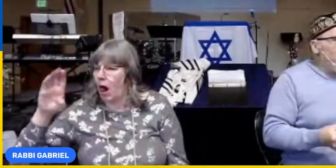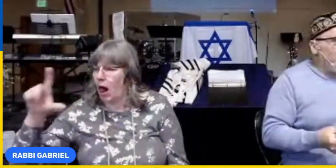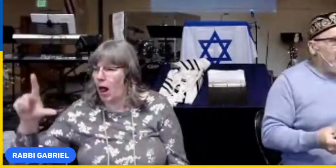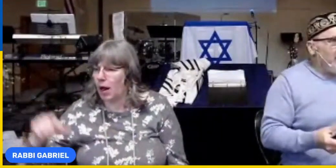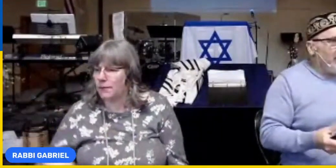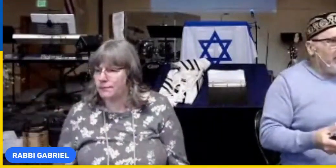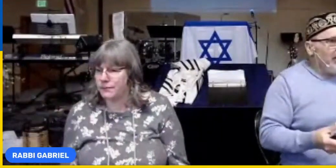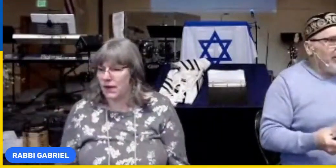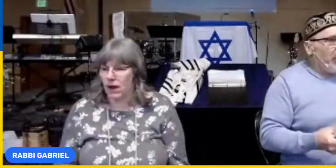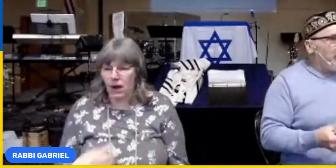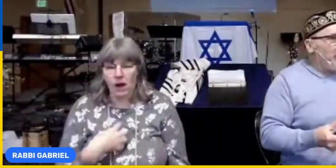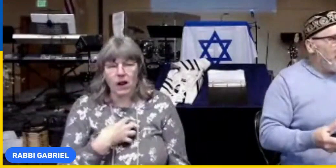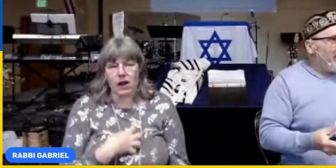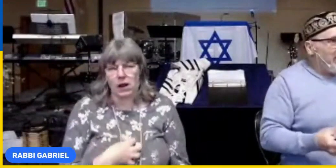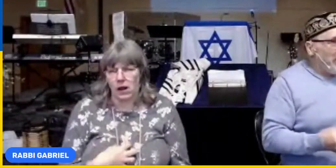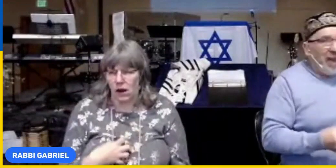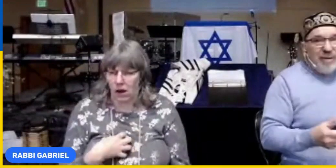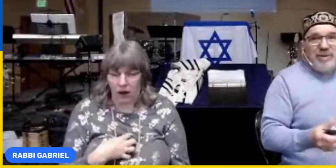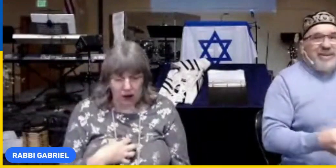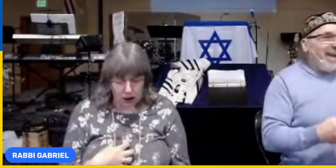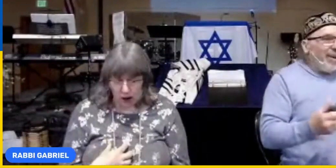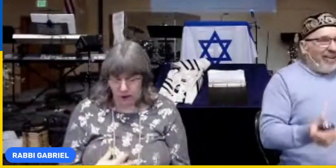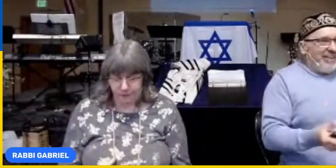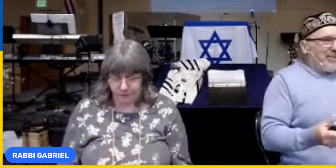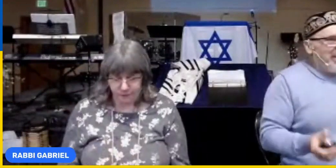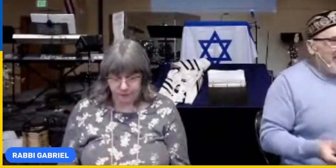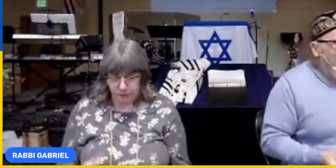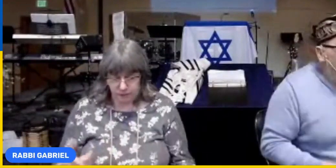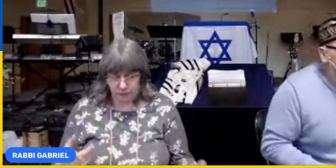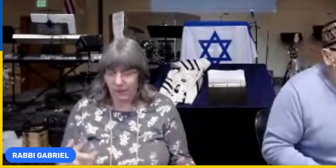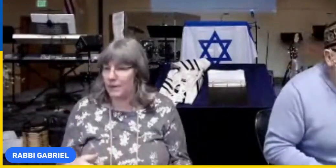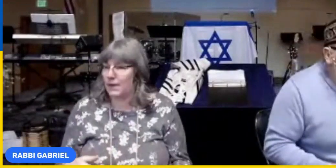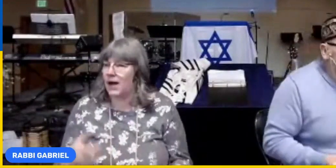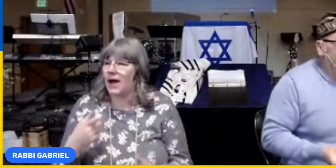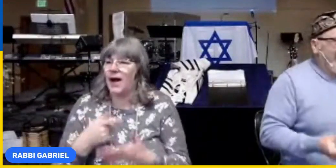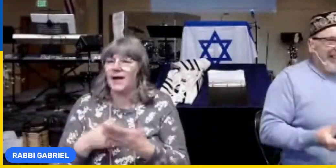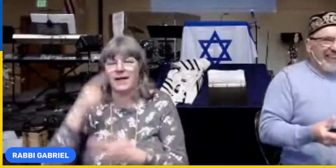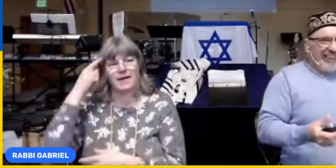a psychologist and talked to him like this, what the psychologist would say.